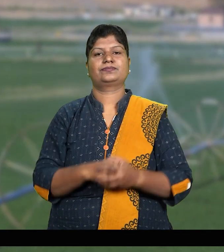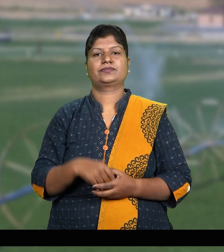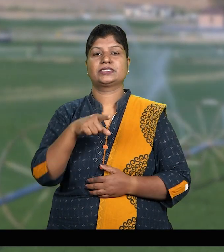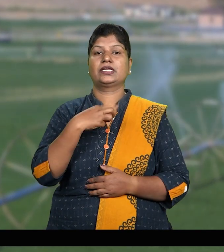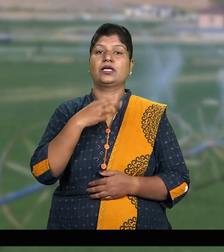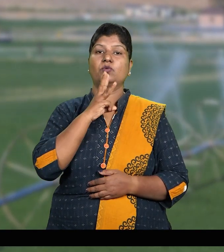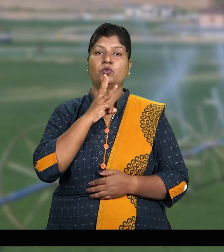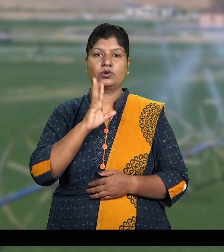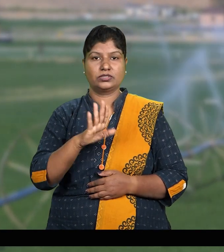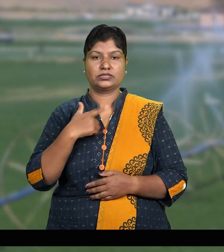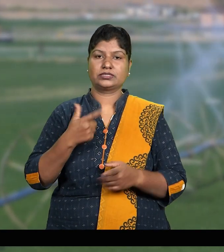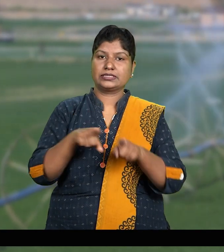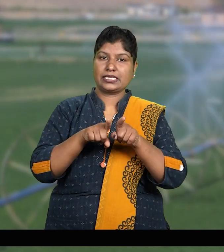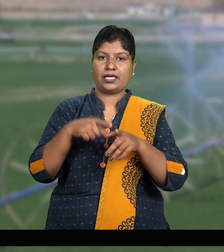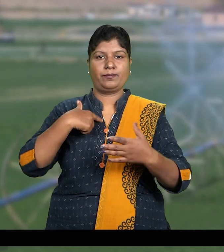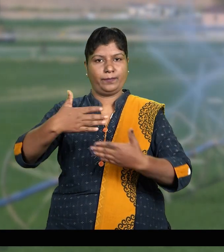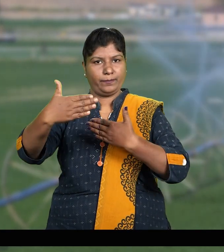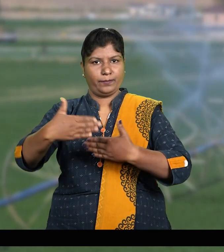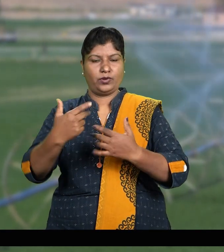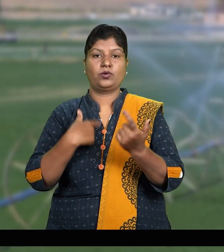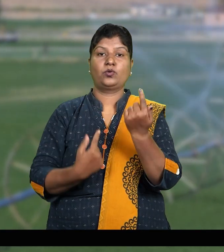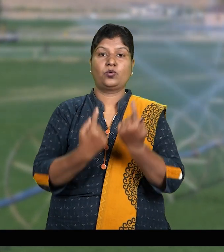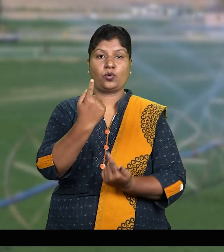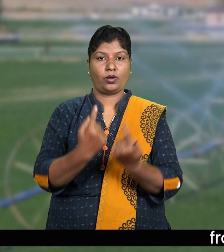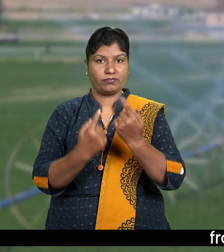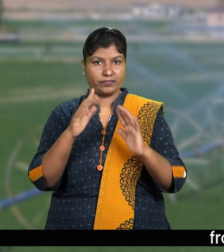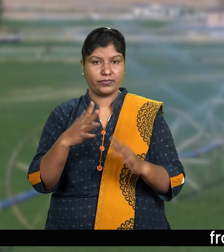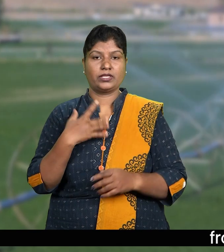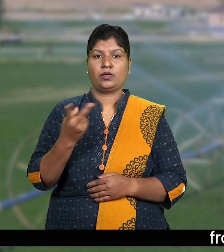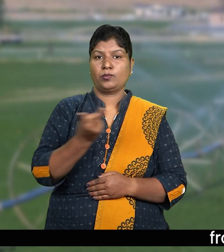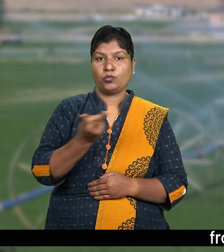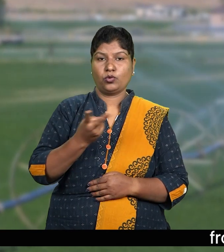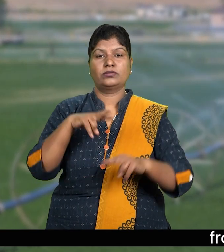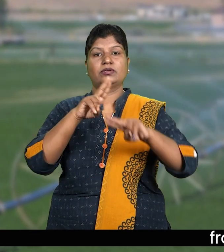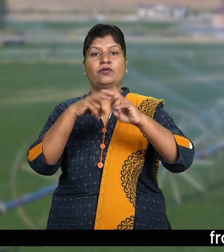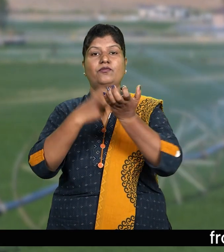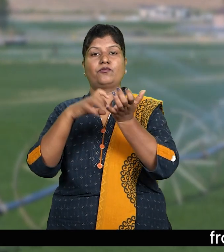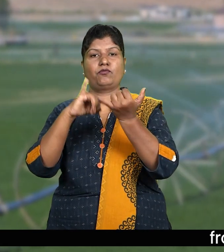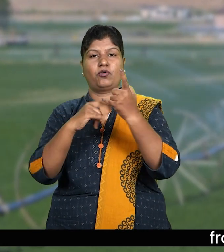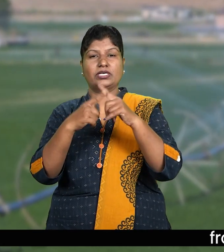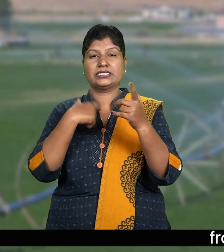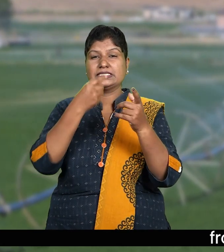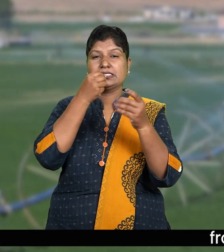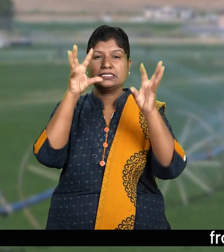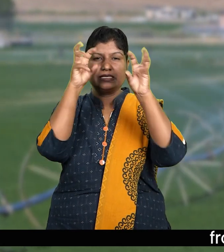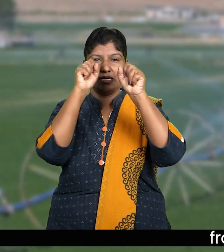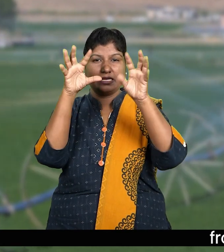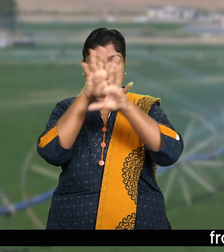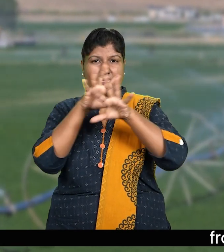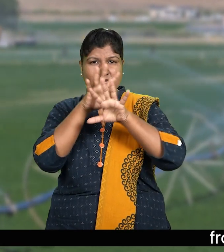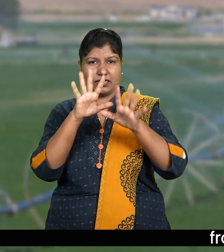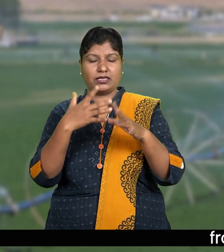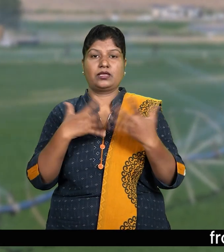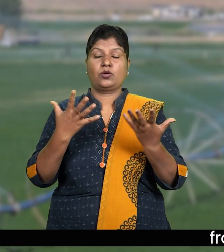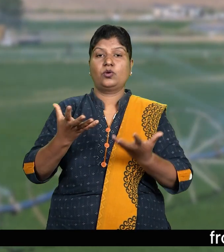Water also protects the crop from both frost and hot air currents.